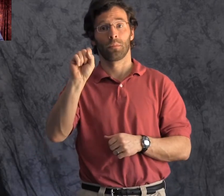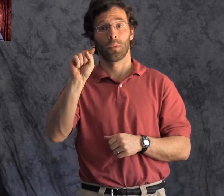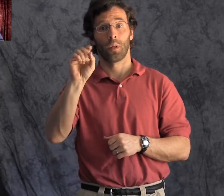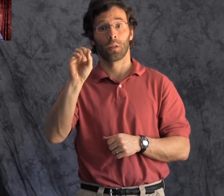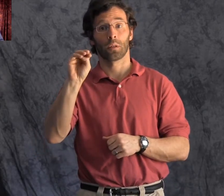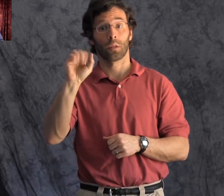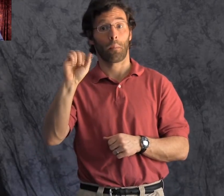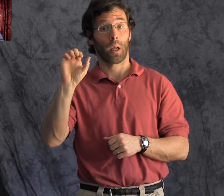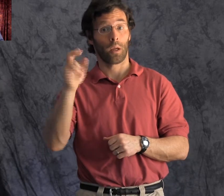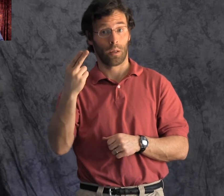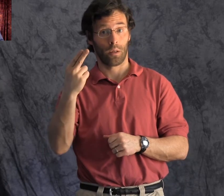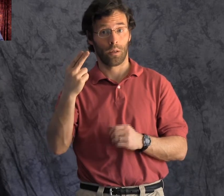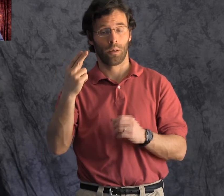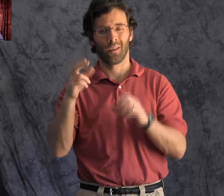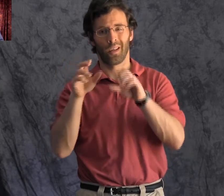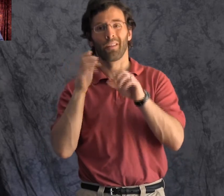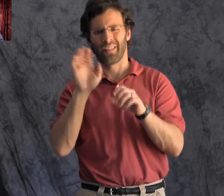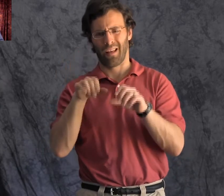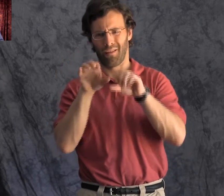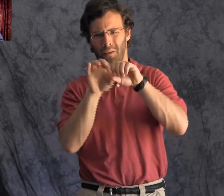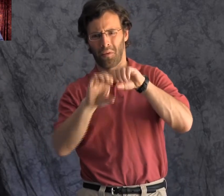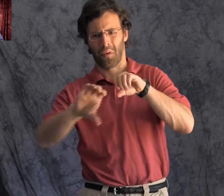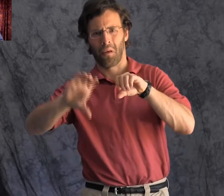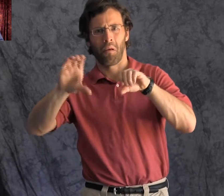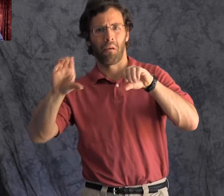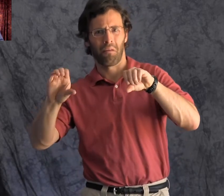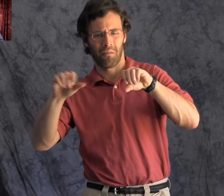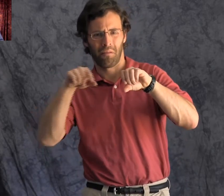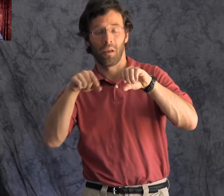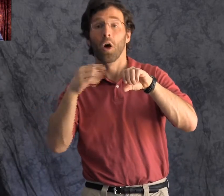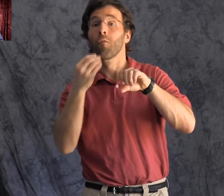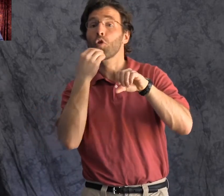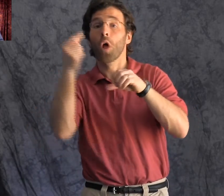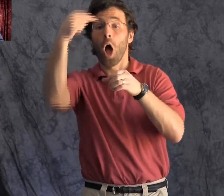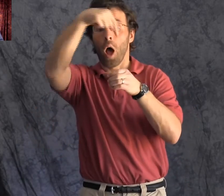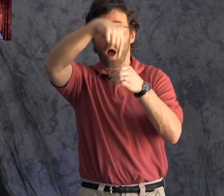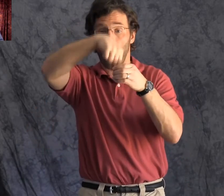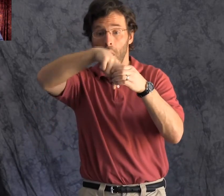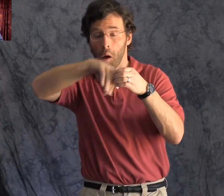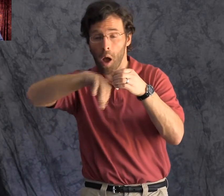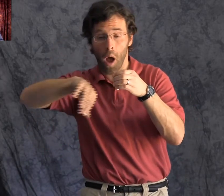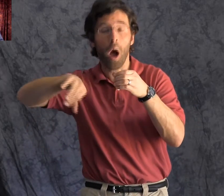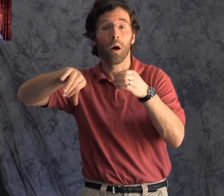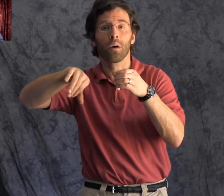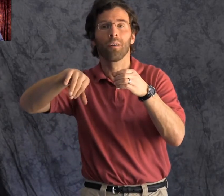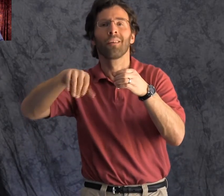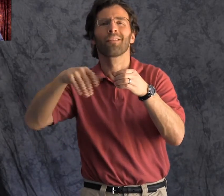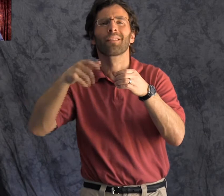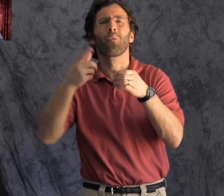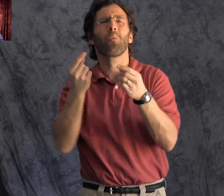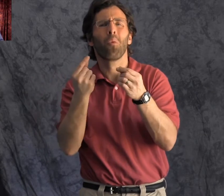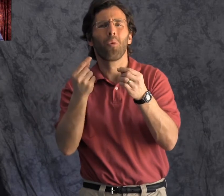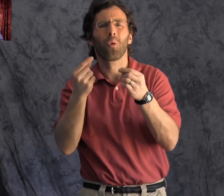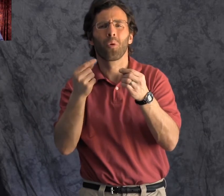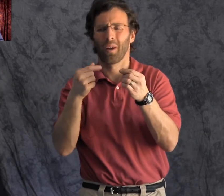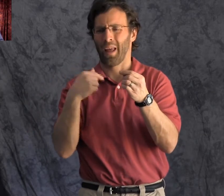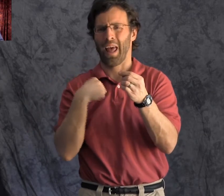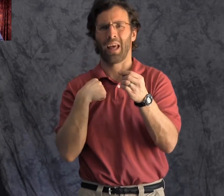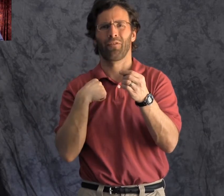higher in protein concentration will remain in your stomach exposed to gastric juice for longer periods of time. Materials that don't have quite so